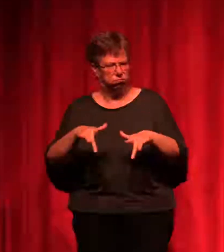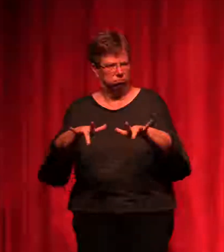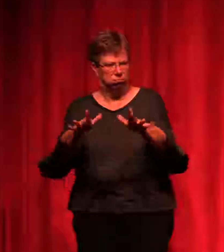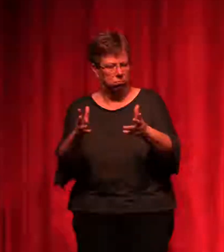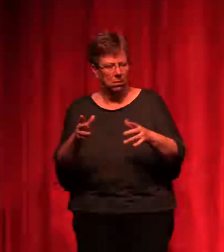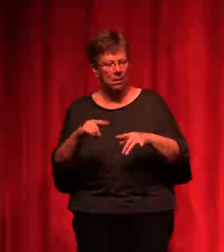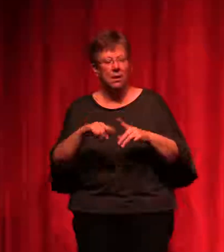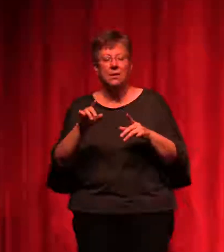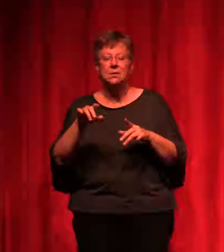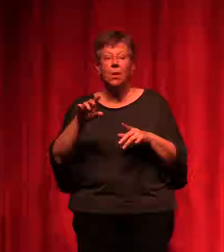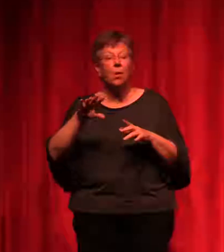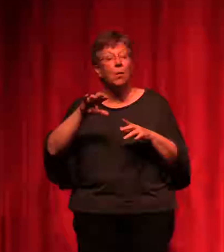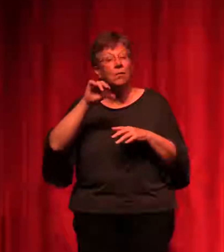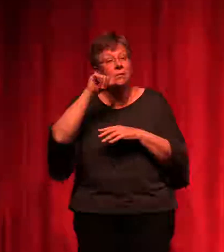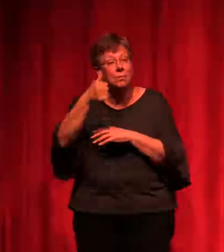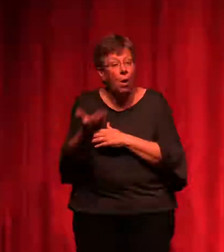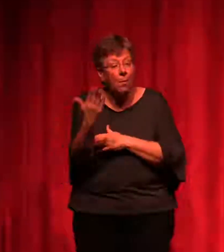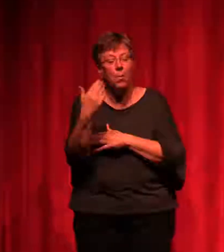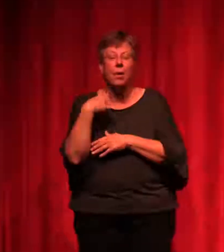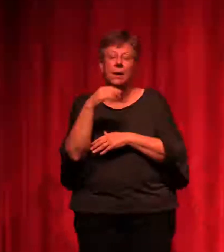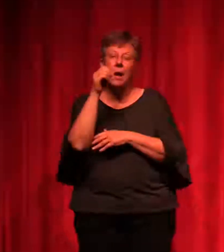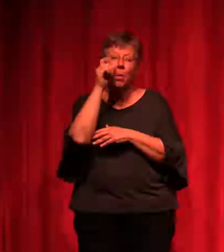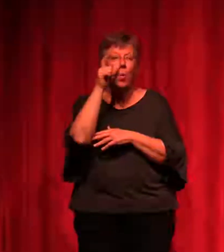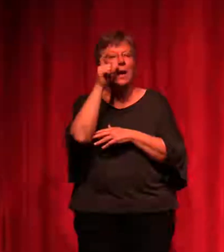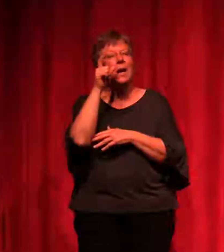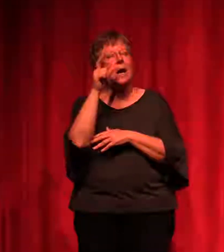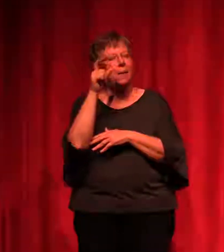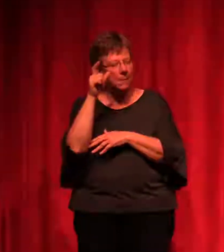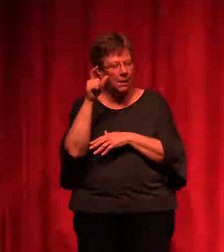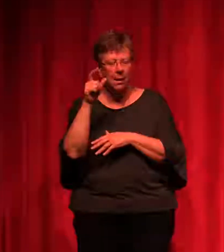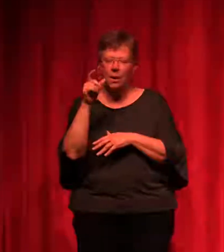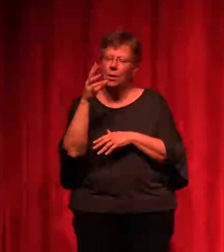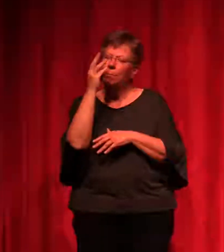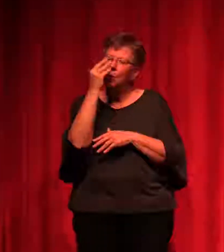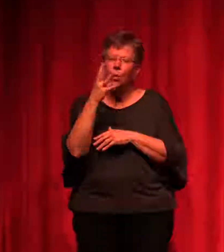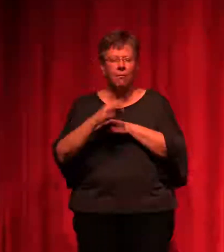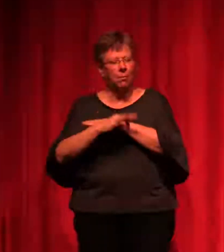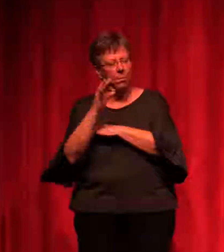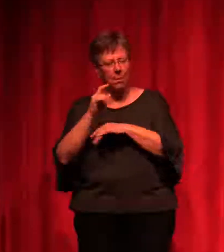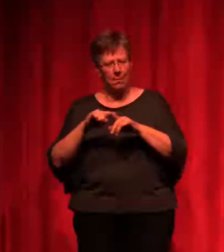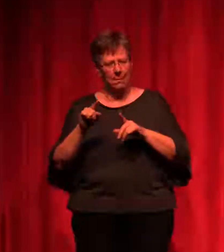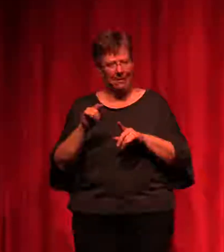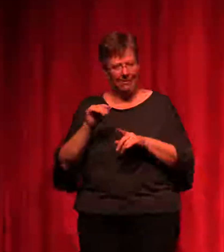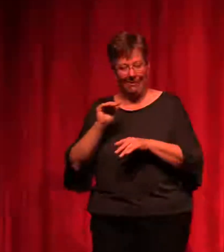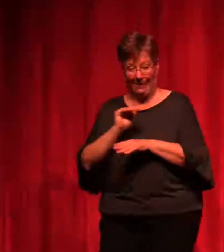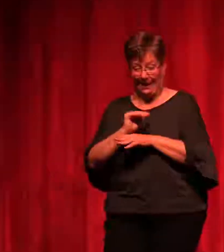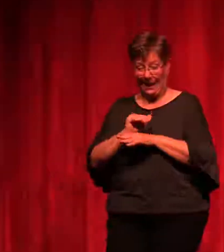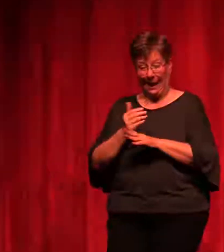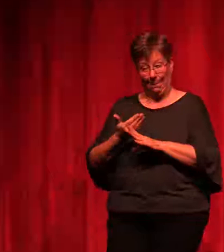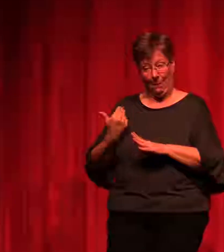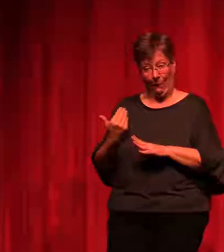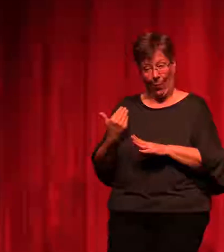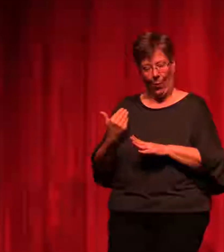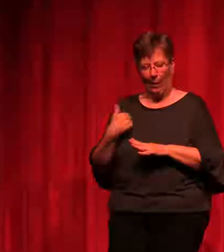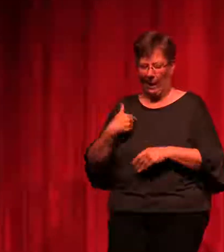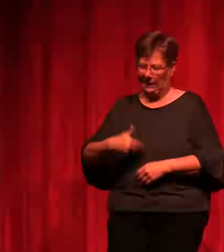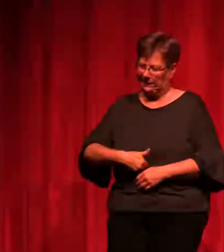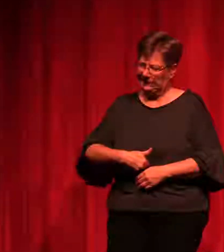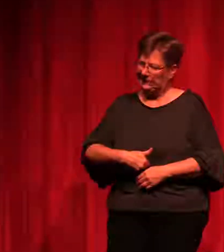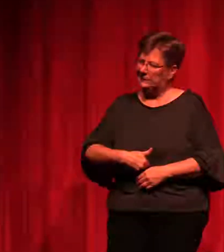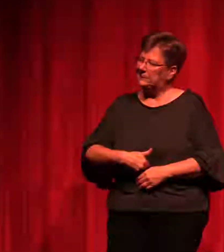and beautiful sunset, but the night before I had sort of a bad feeling because I had been down here about 12 years